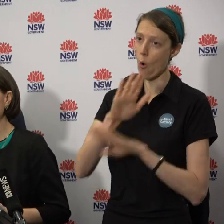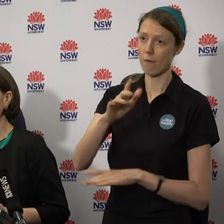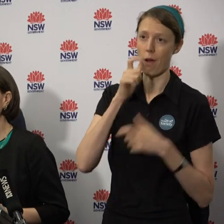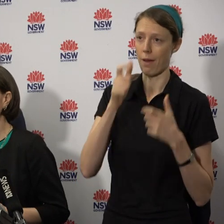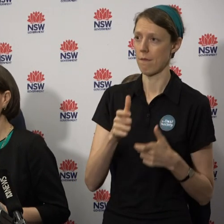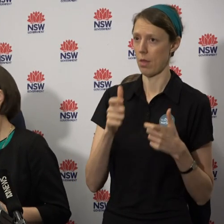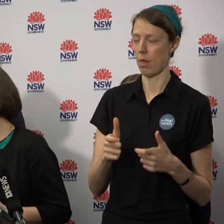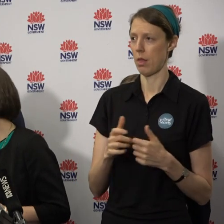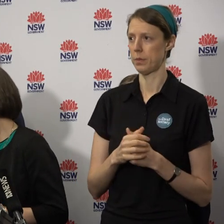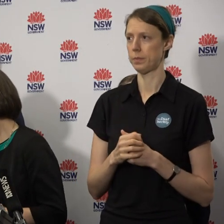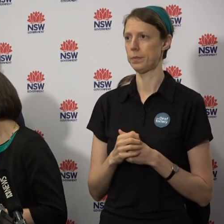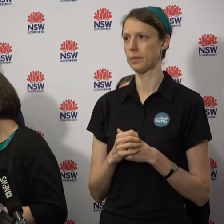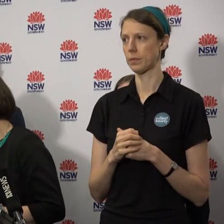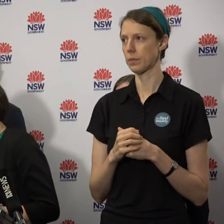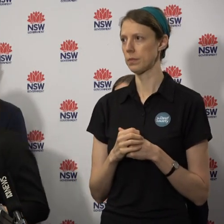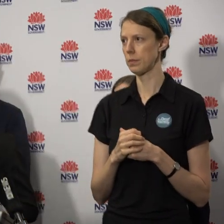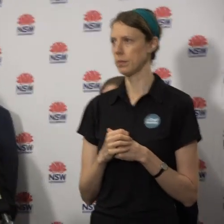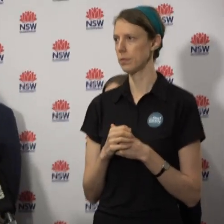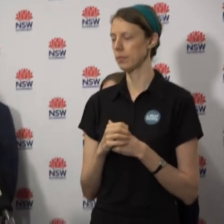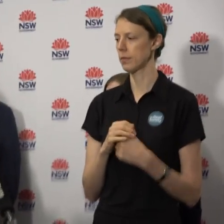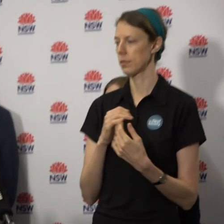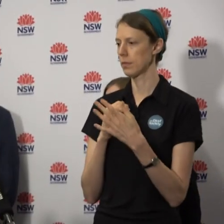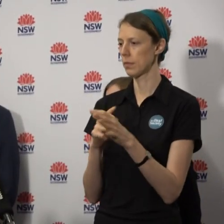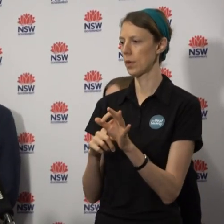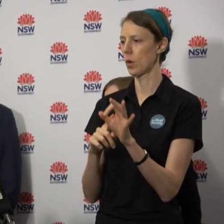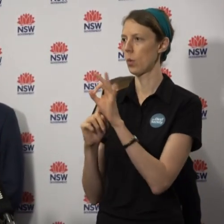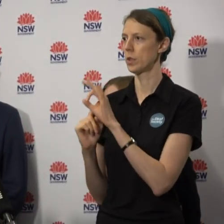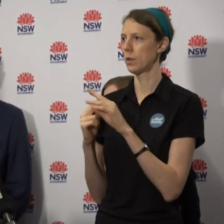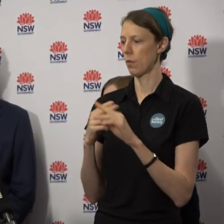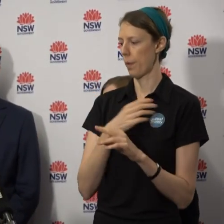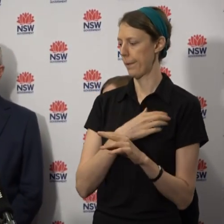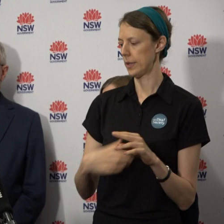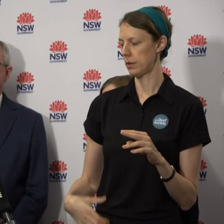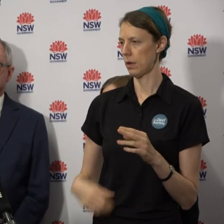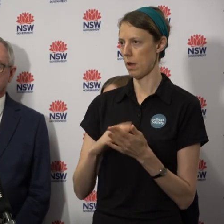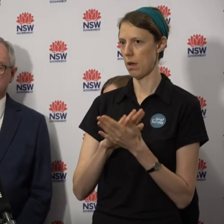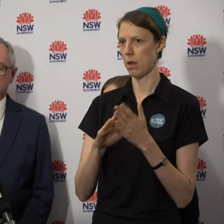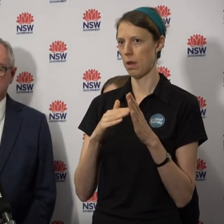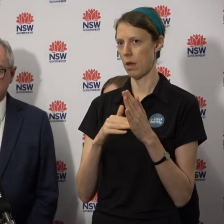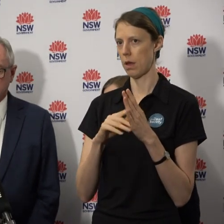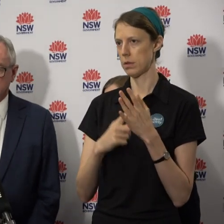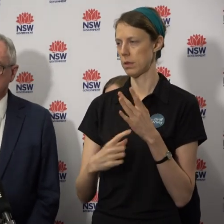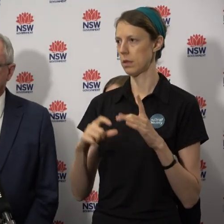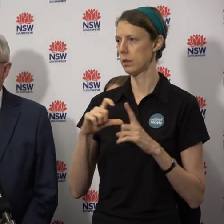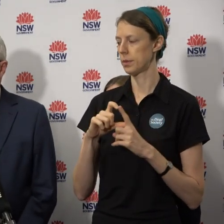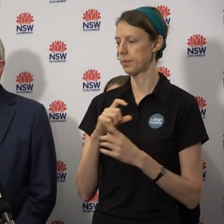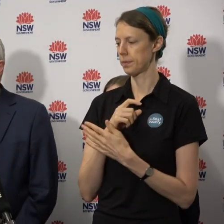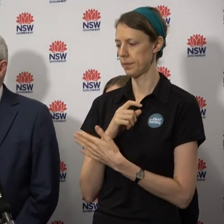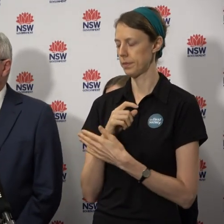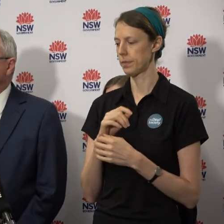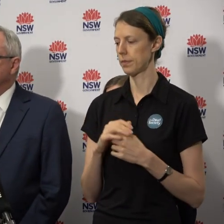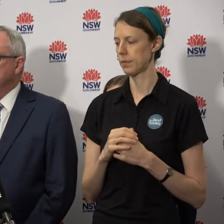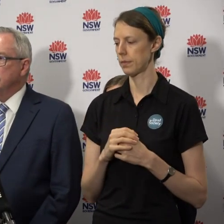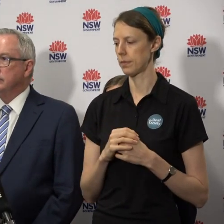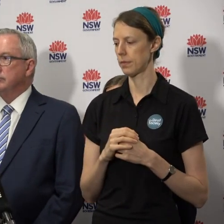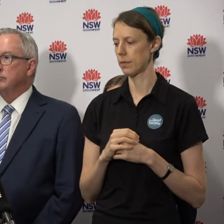as possible. Final question, please. Mr. Hazzard, you mentioned that while we are still in the containment phase, we're also looking at the managing